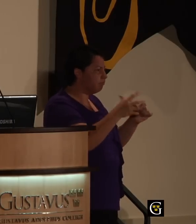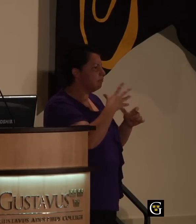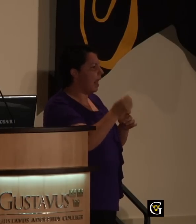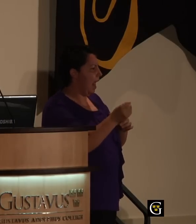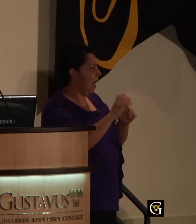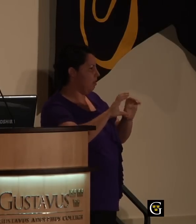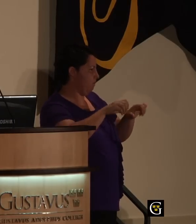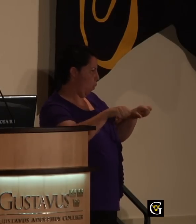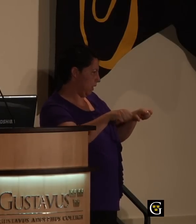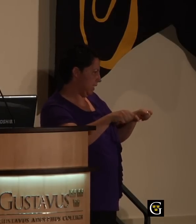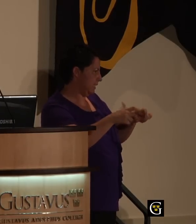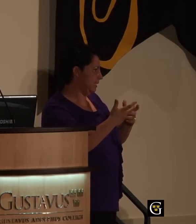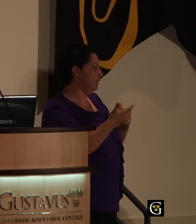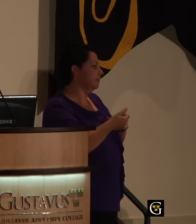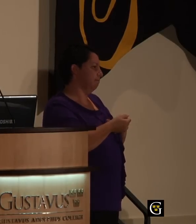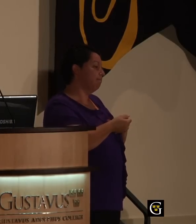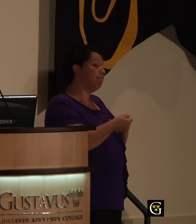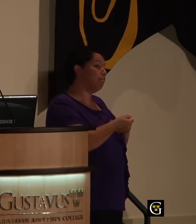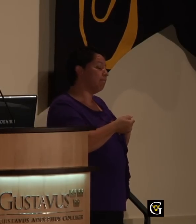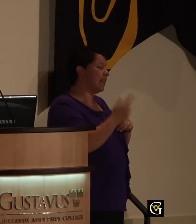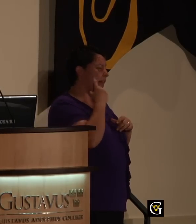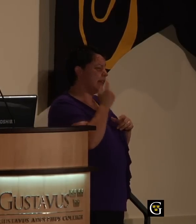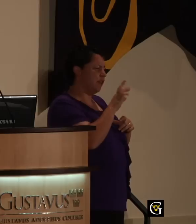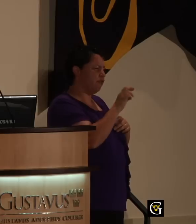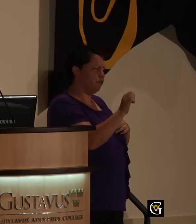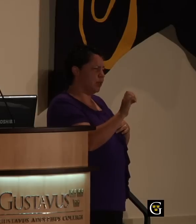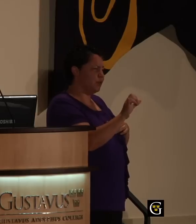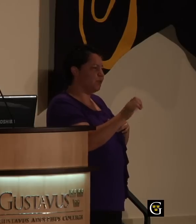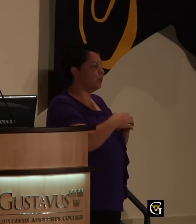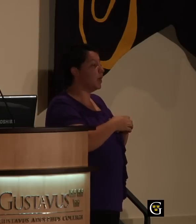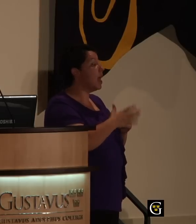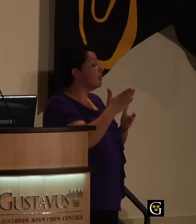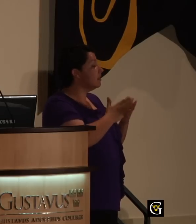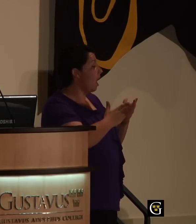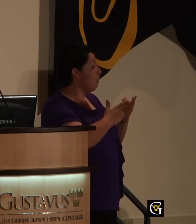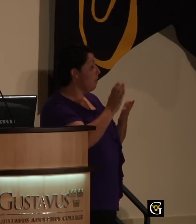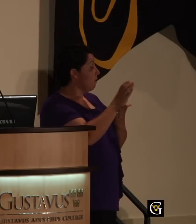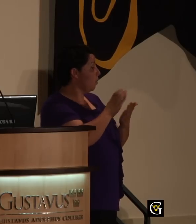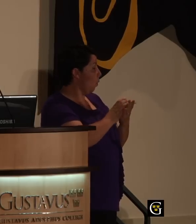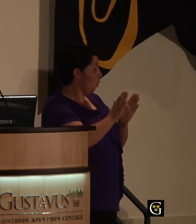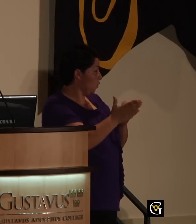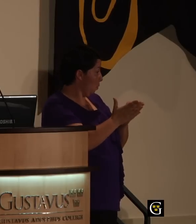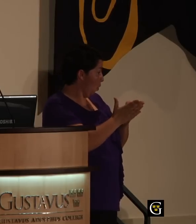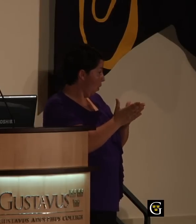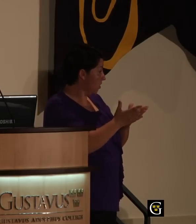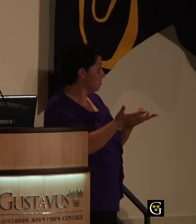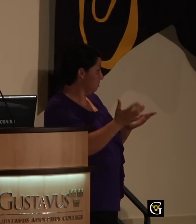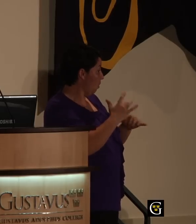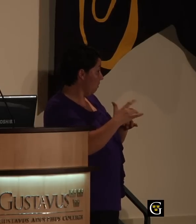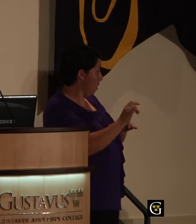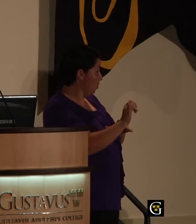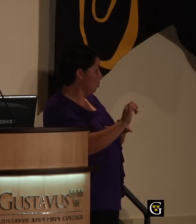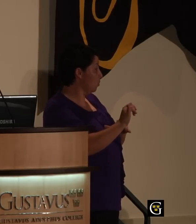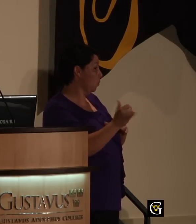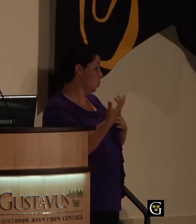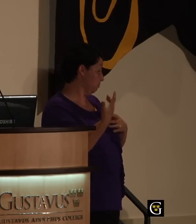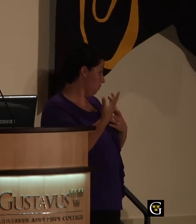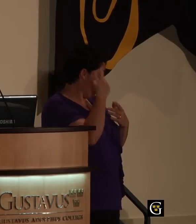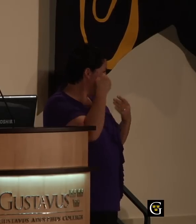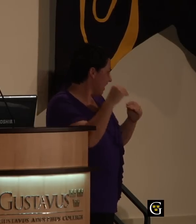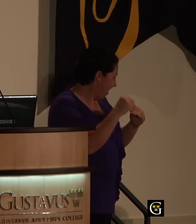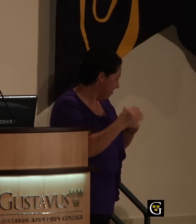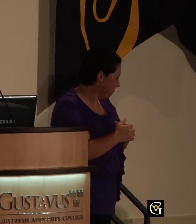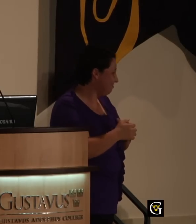free out there. And some of Mike Chorost's books are available, and Judy tells me they're on sale, so stop and pick one up if you want.